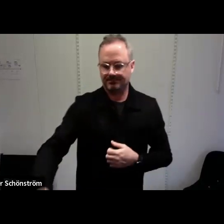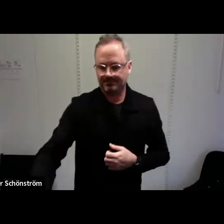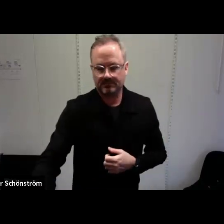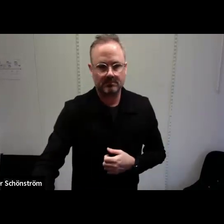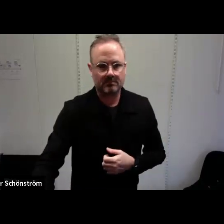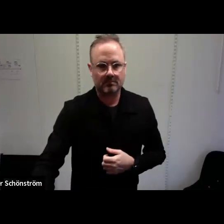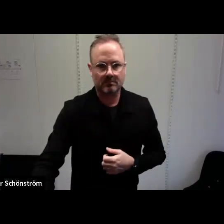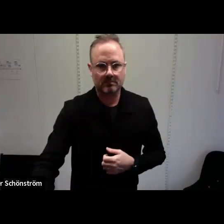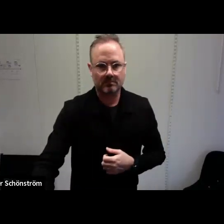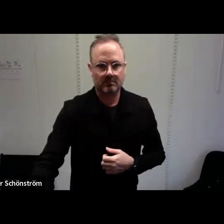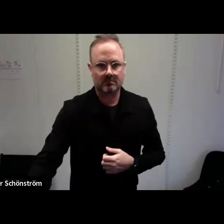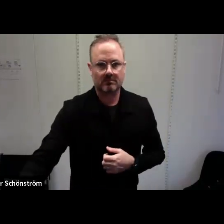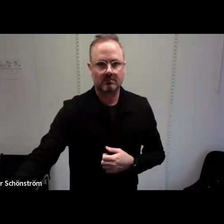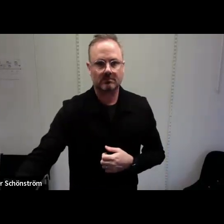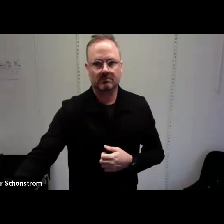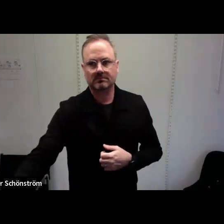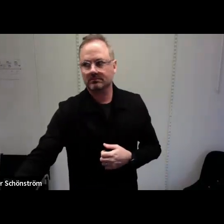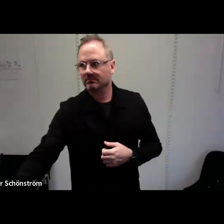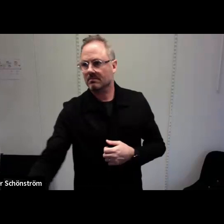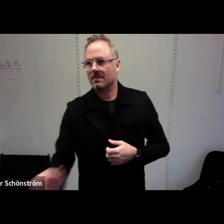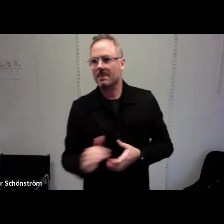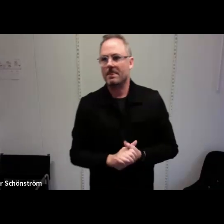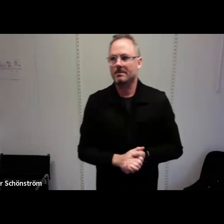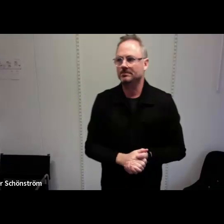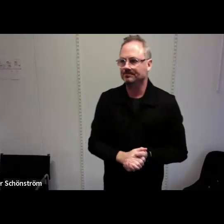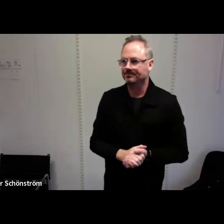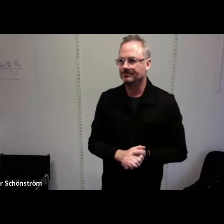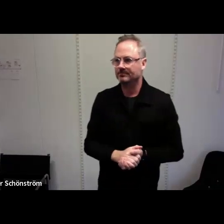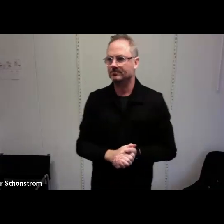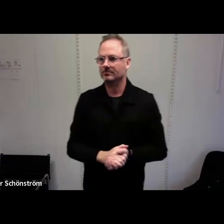So my presentation will be limited to that specific scope.